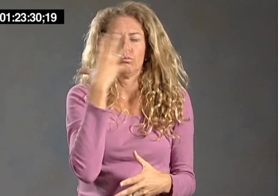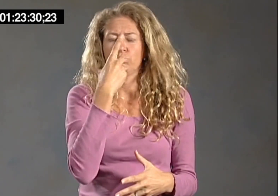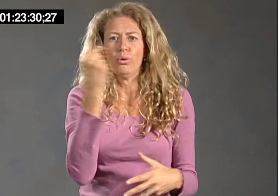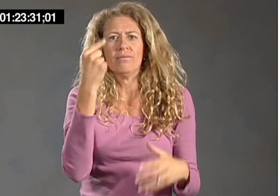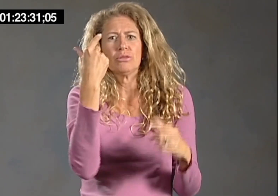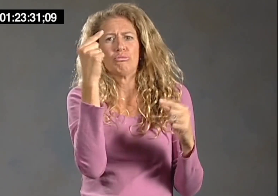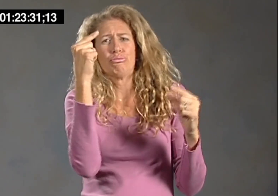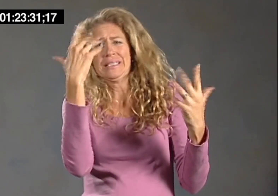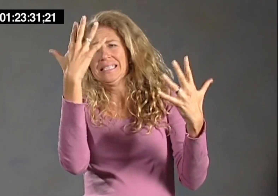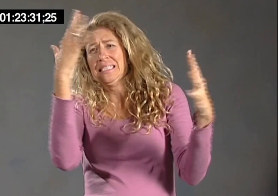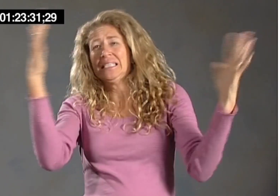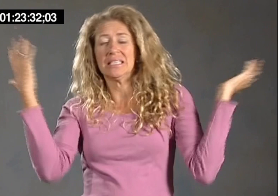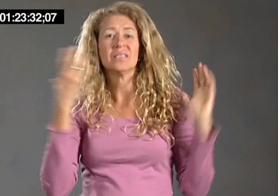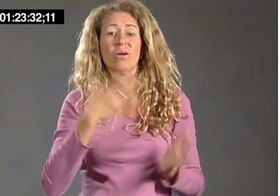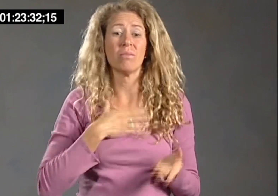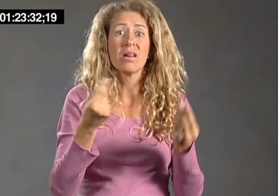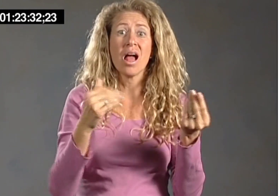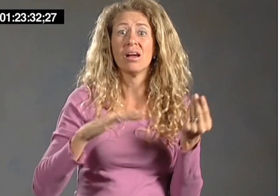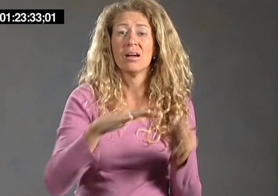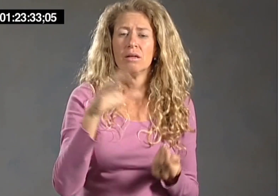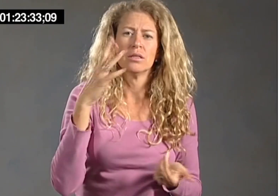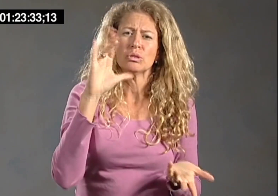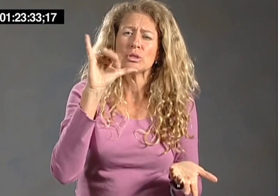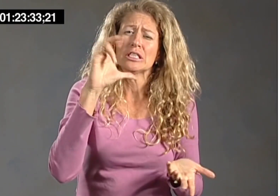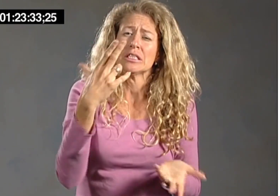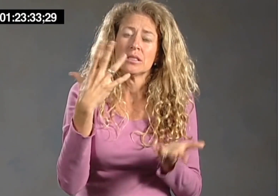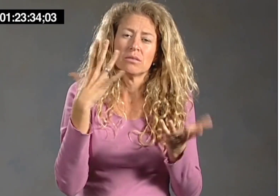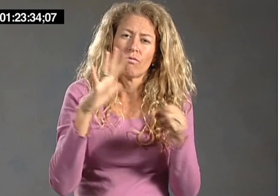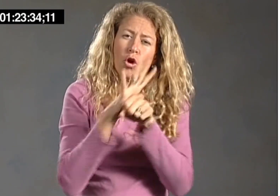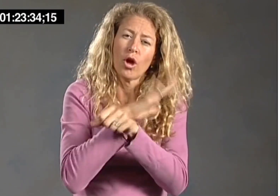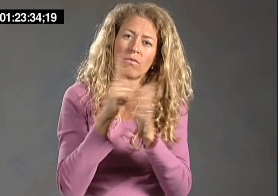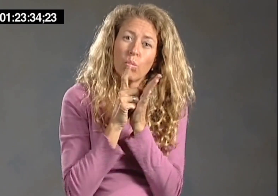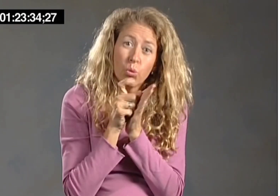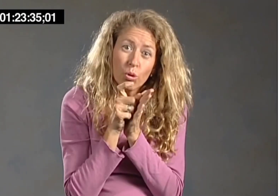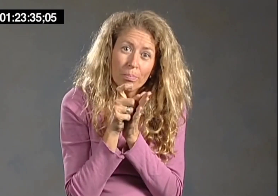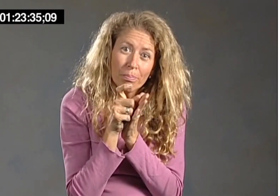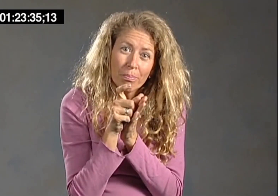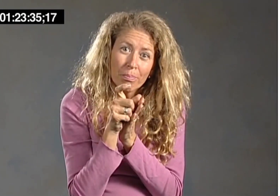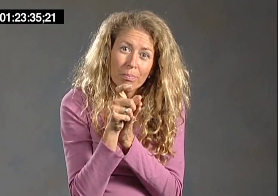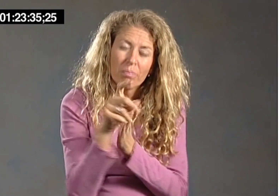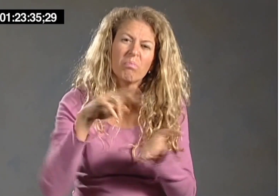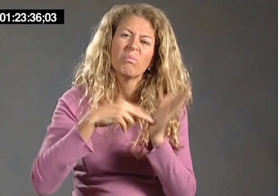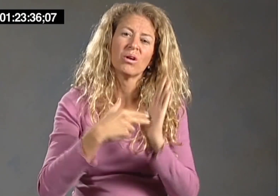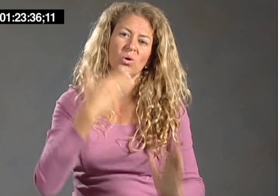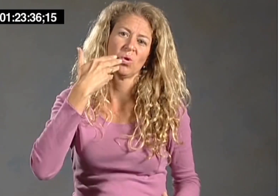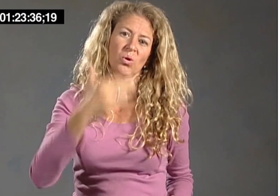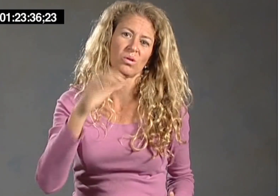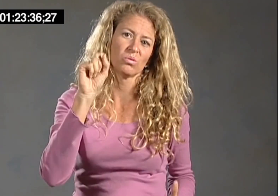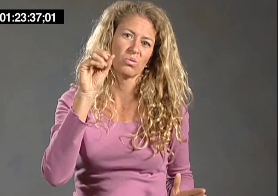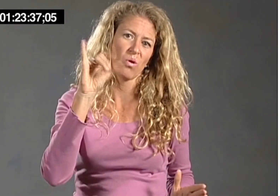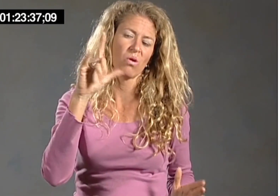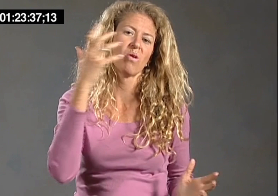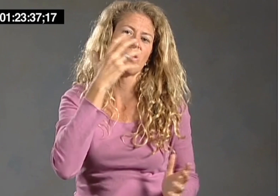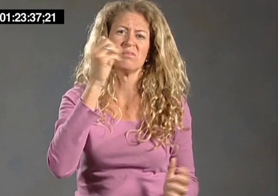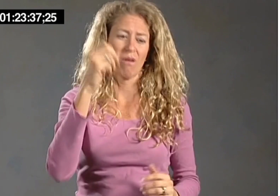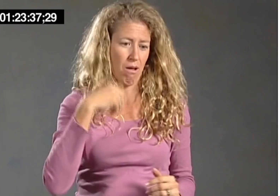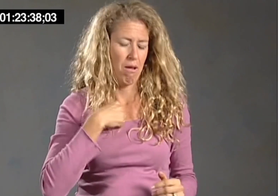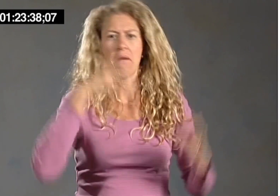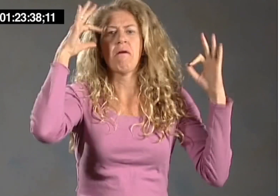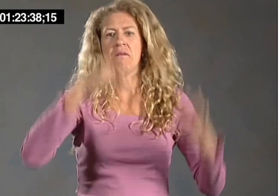worm, which means that it's good. I decided I needed to shovel